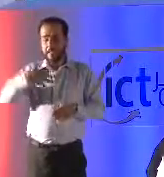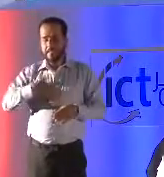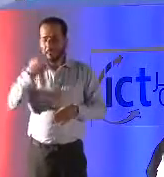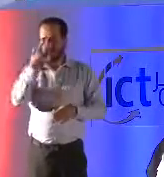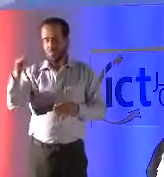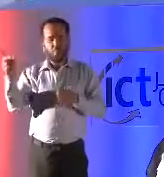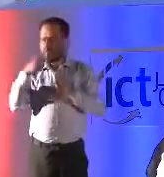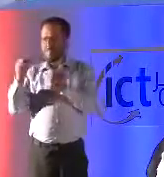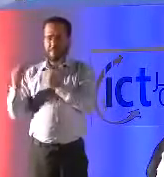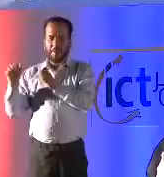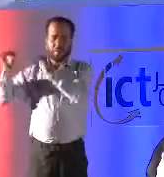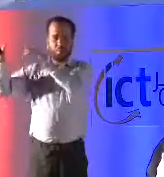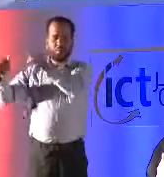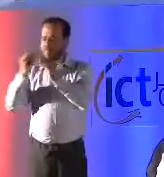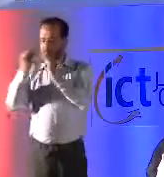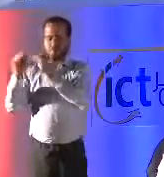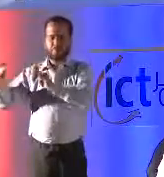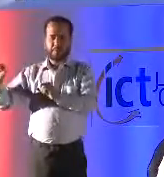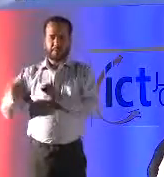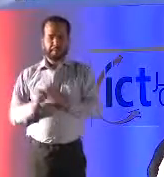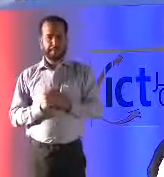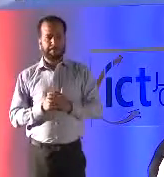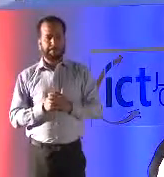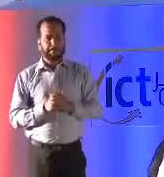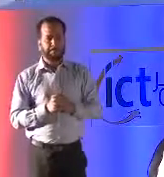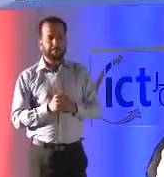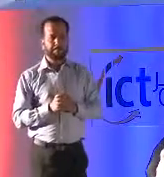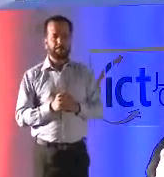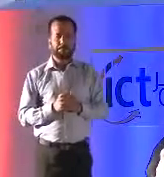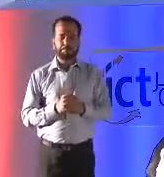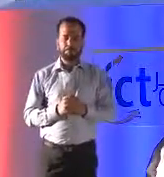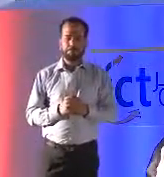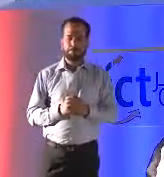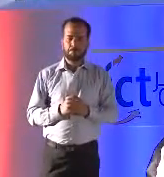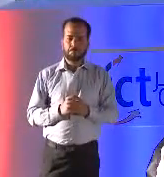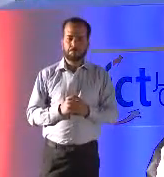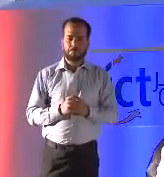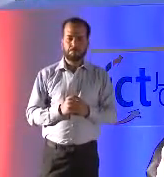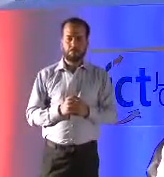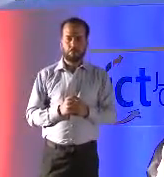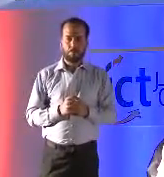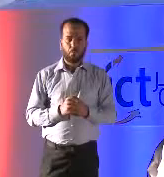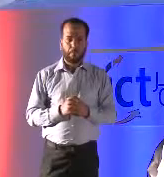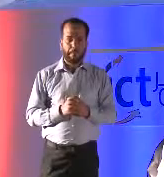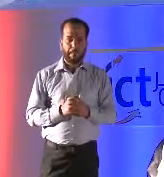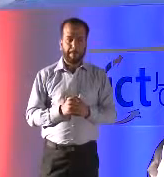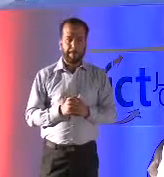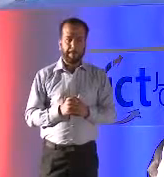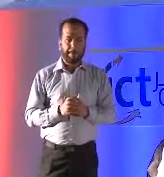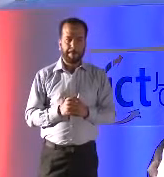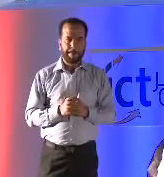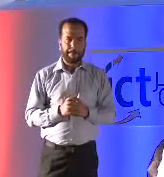Well, there are many blind people in our region, particularly in the Gulf region. There's